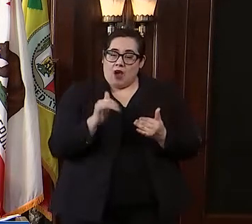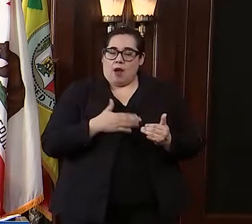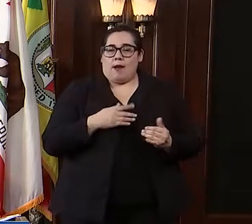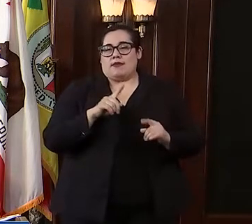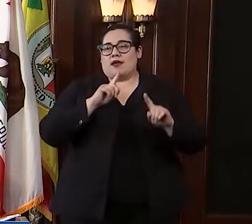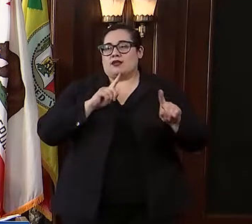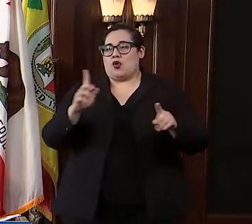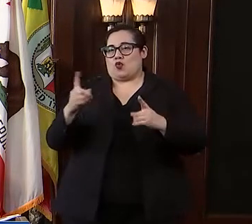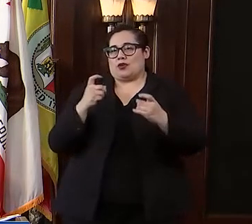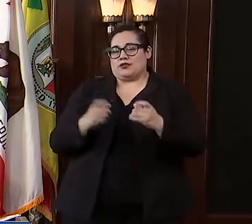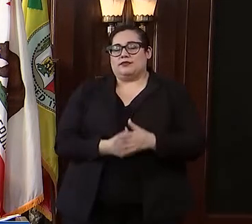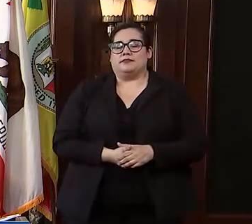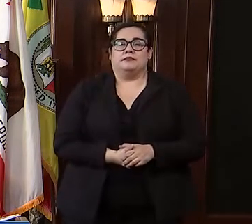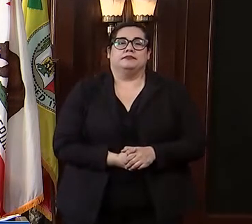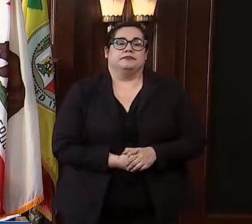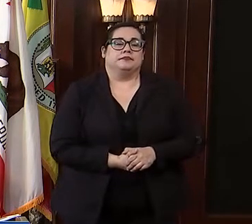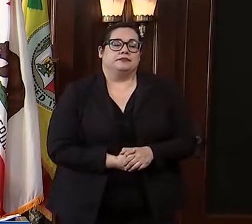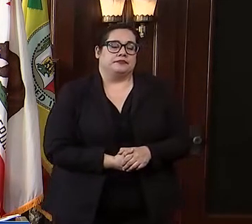to answer questions.